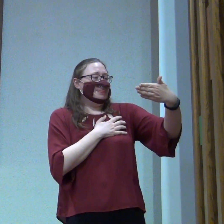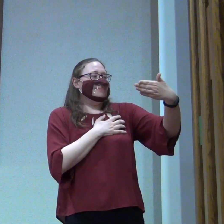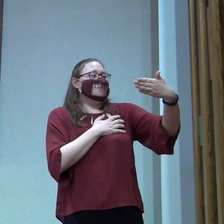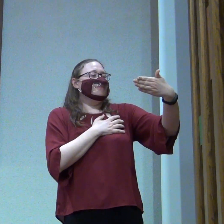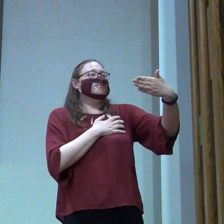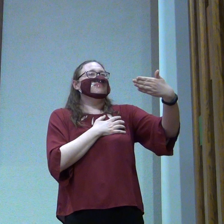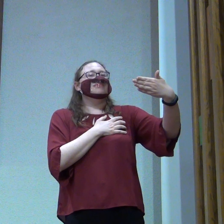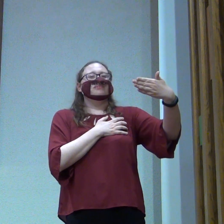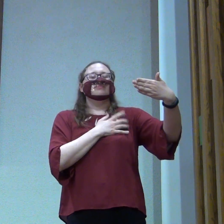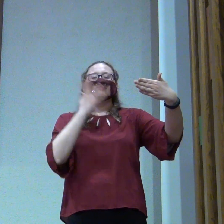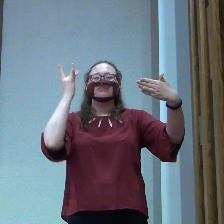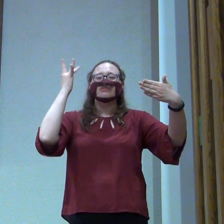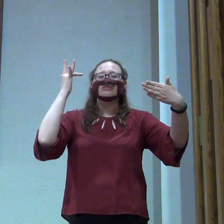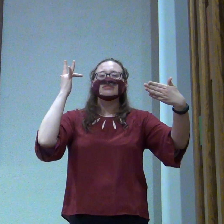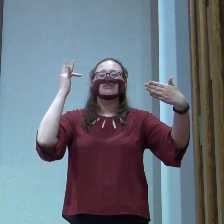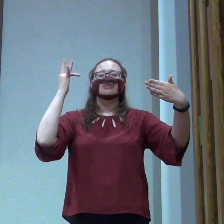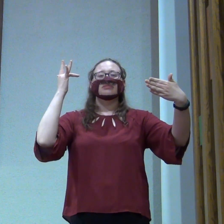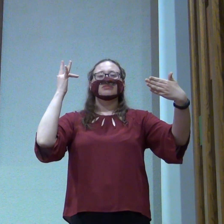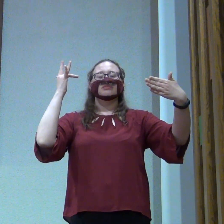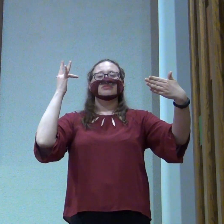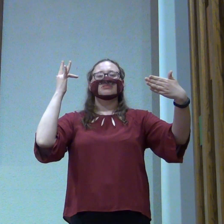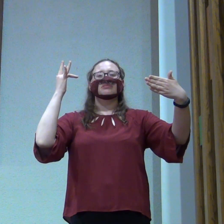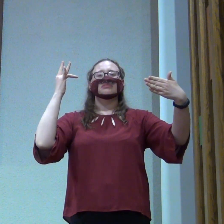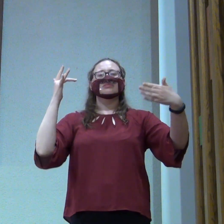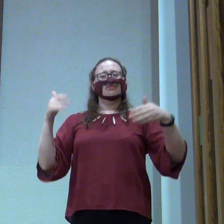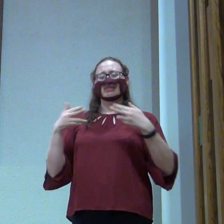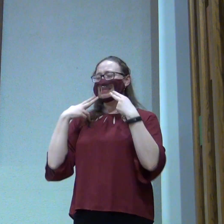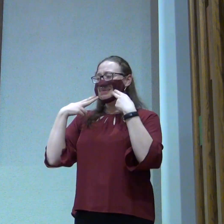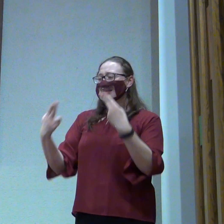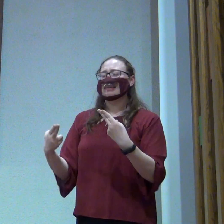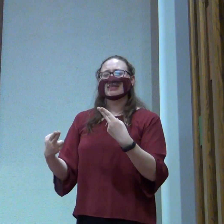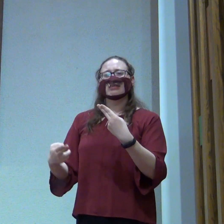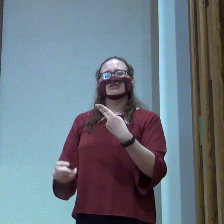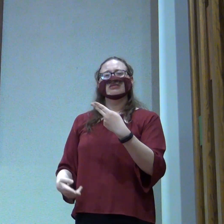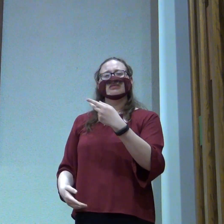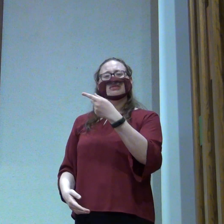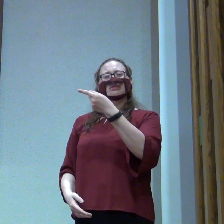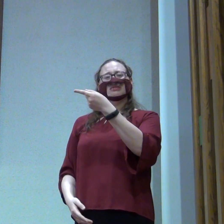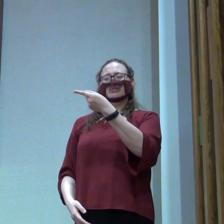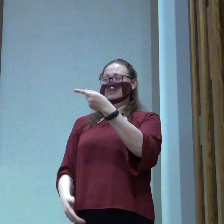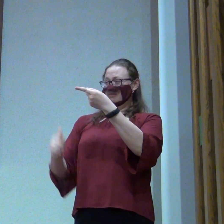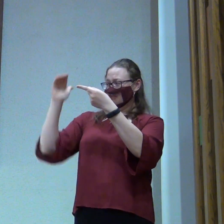as it pictures an innocent